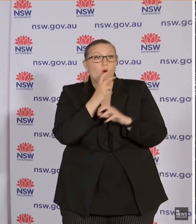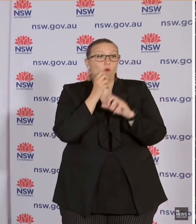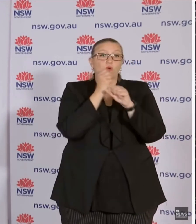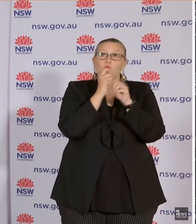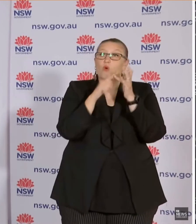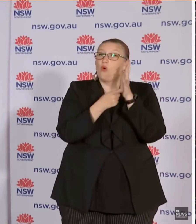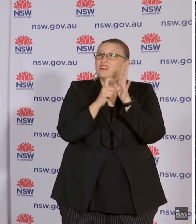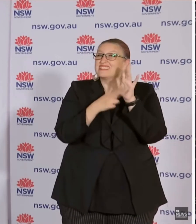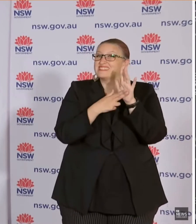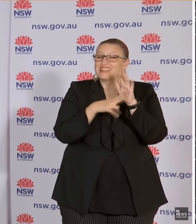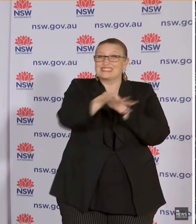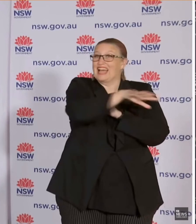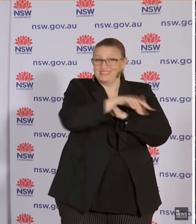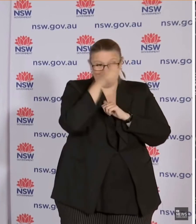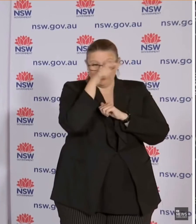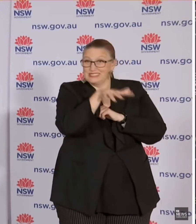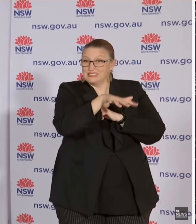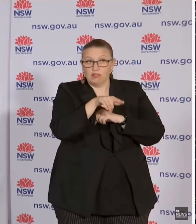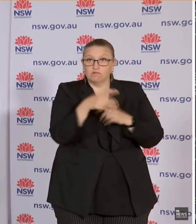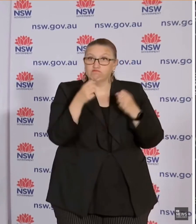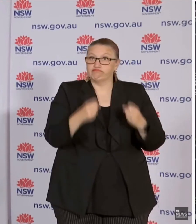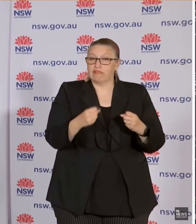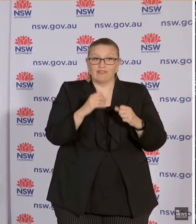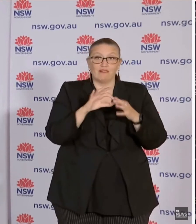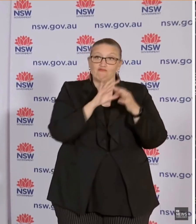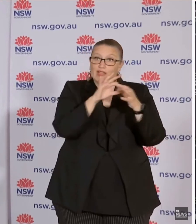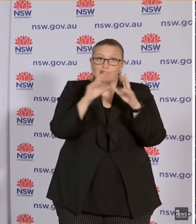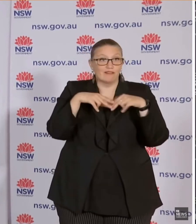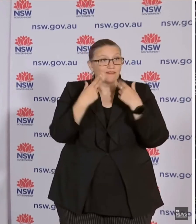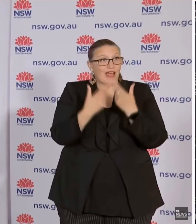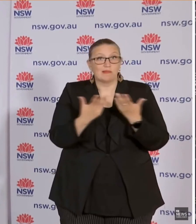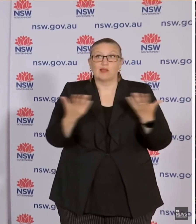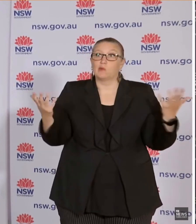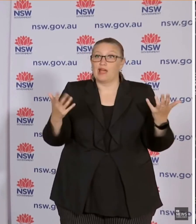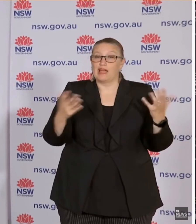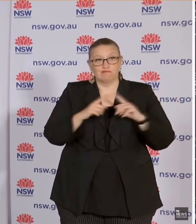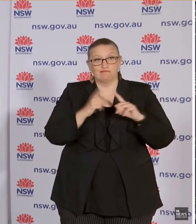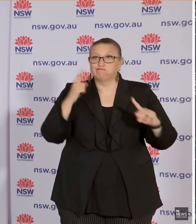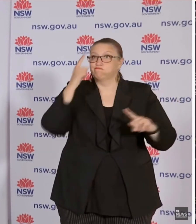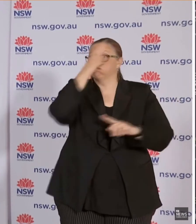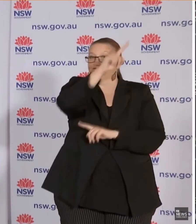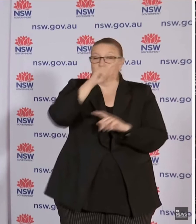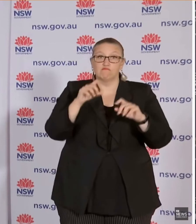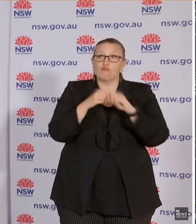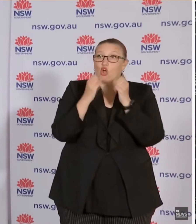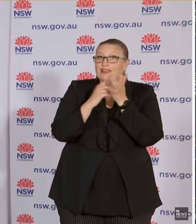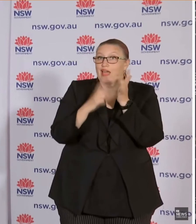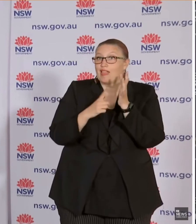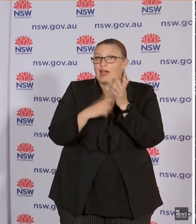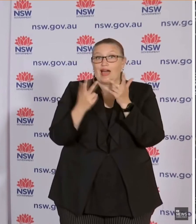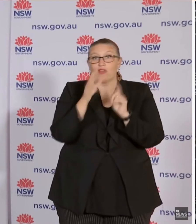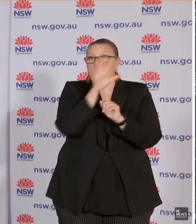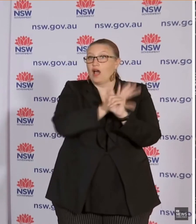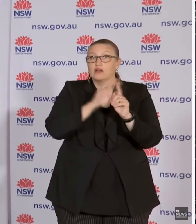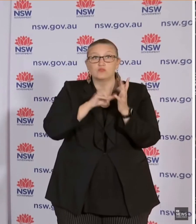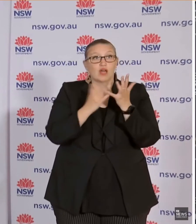Estate site, that area, a lot of those folks have relatives and family members up right out to Broken Hill, and